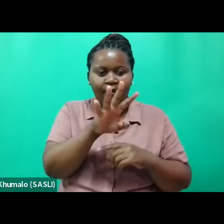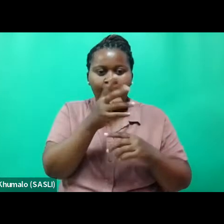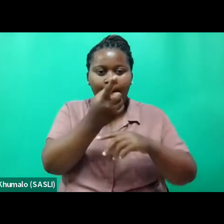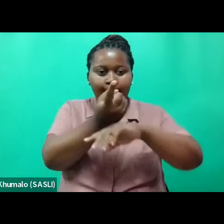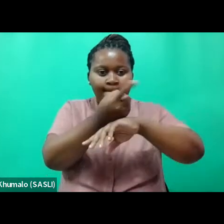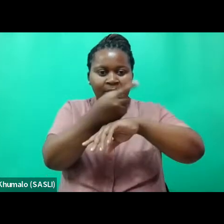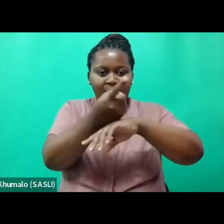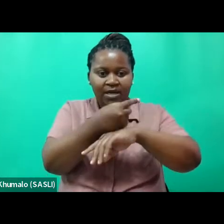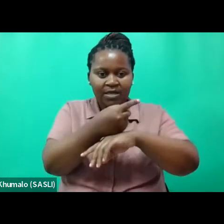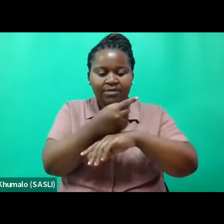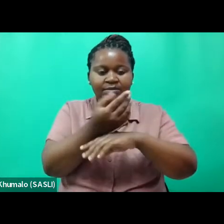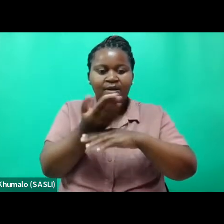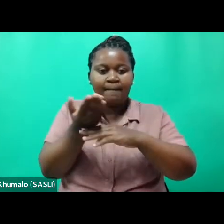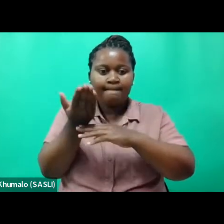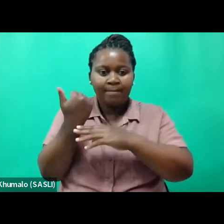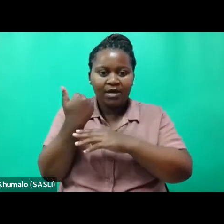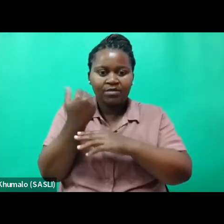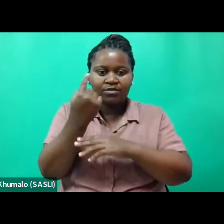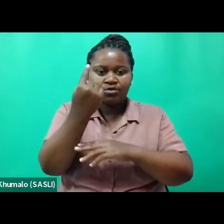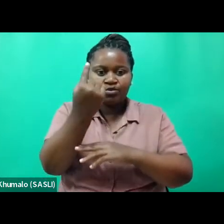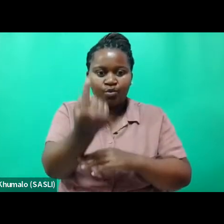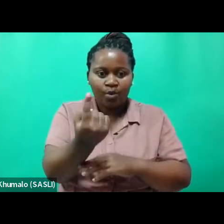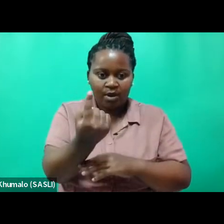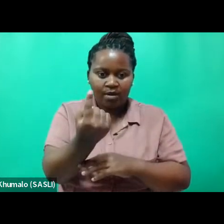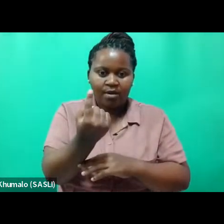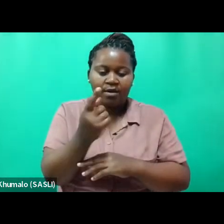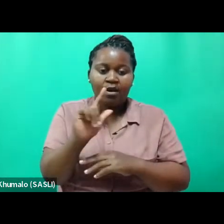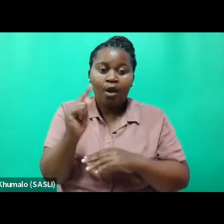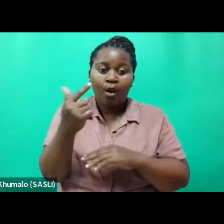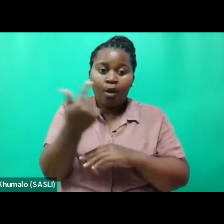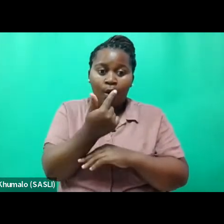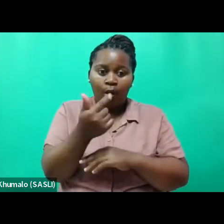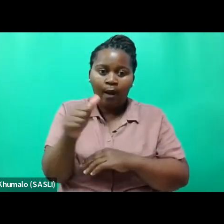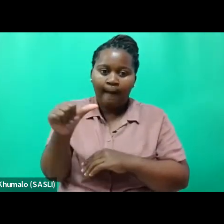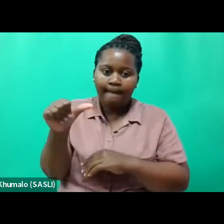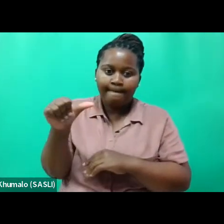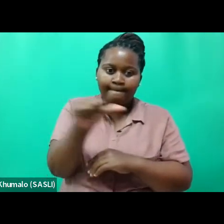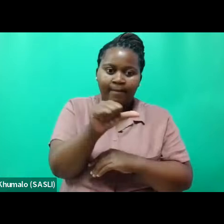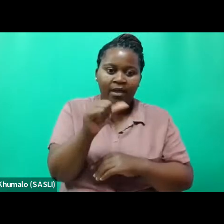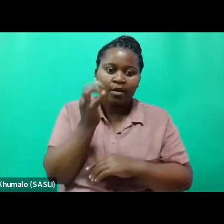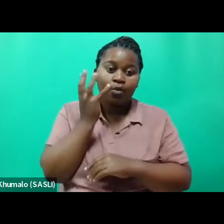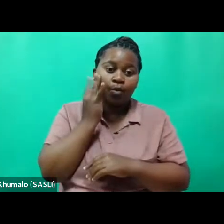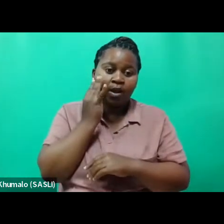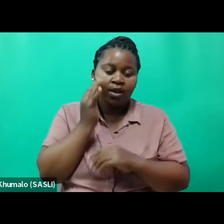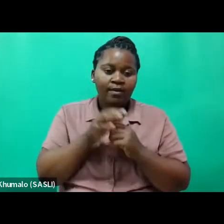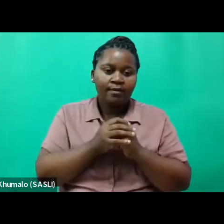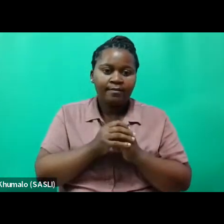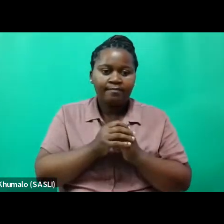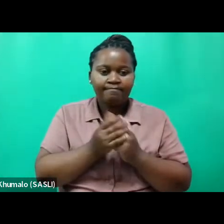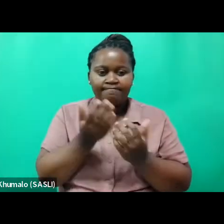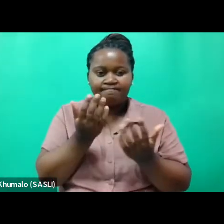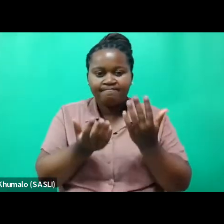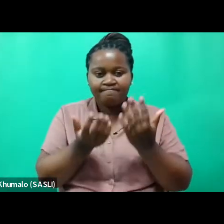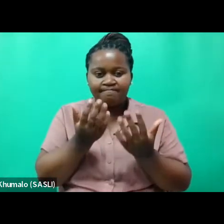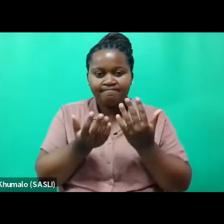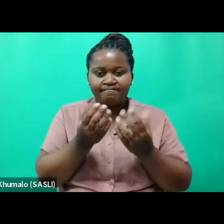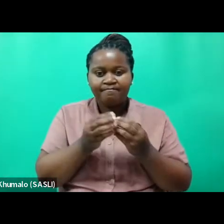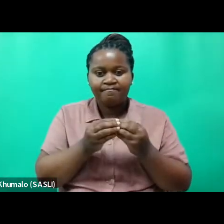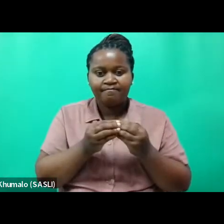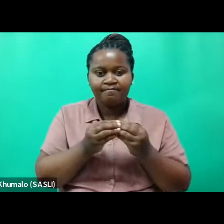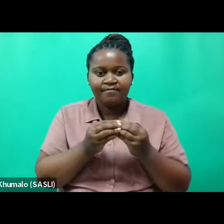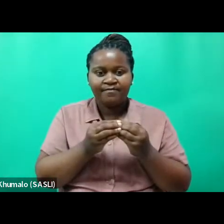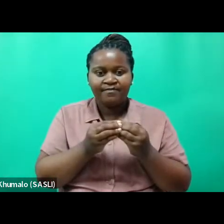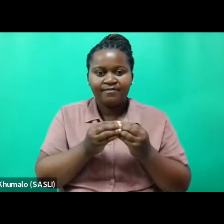1. Can we all be back by, let's say, 10